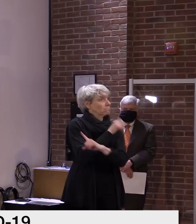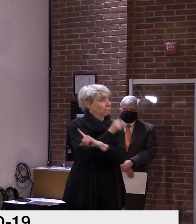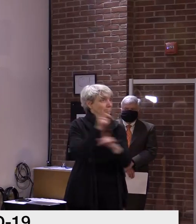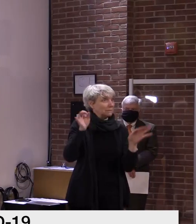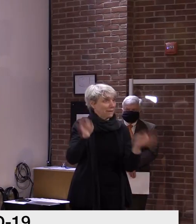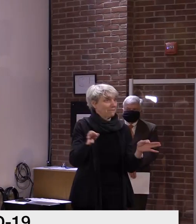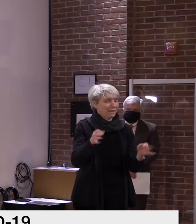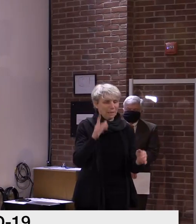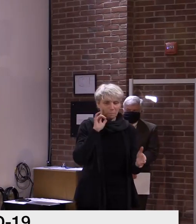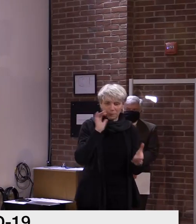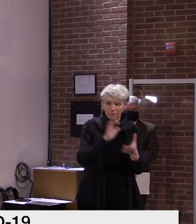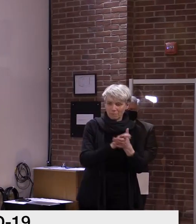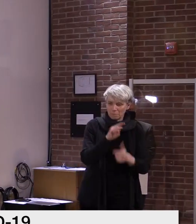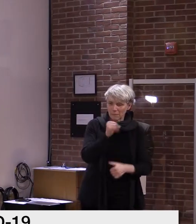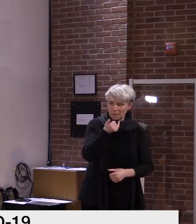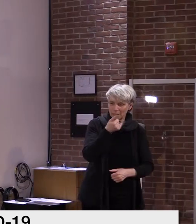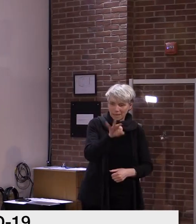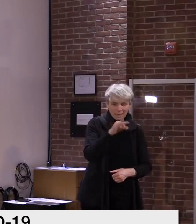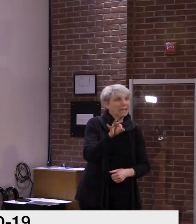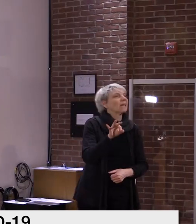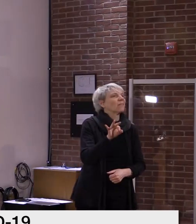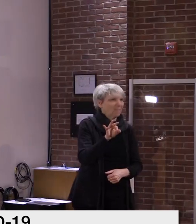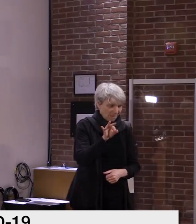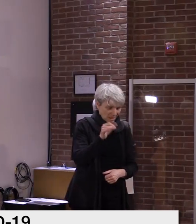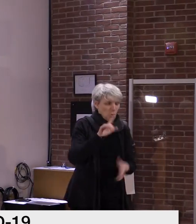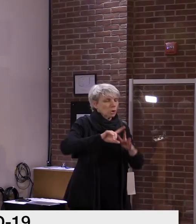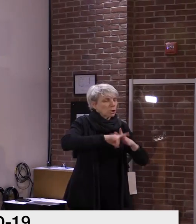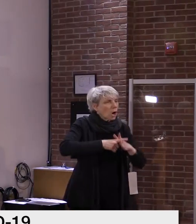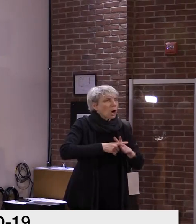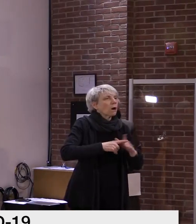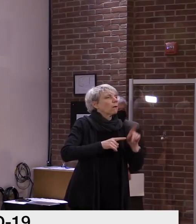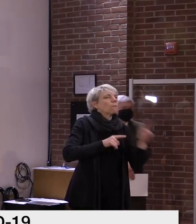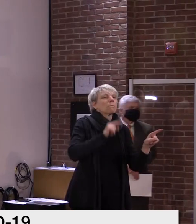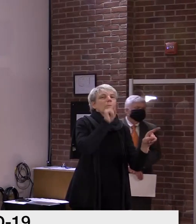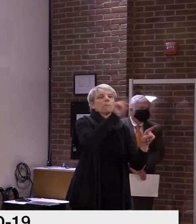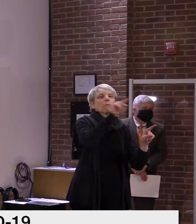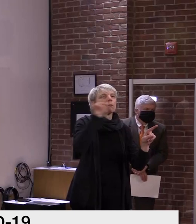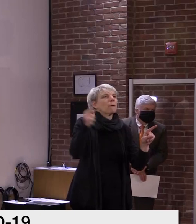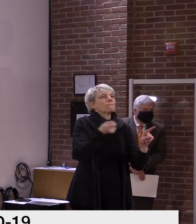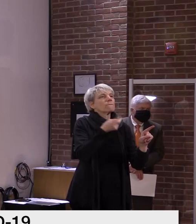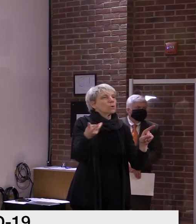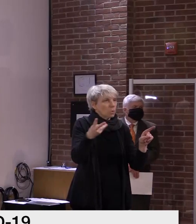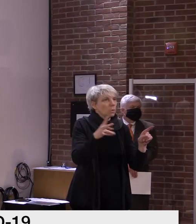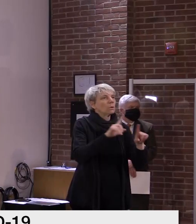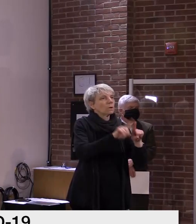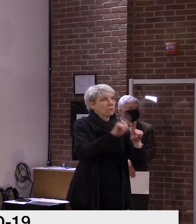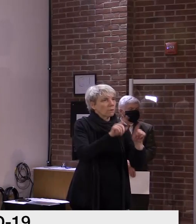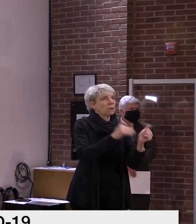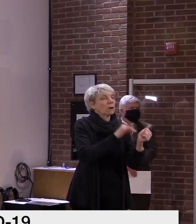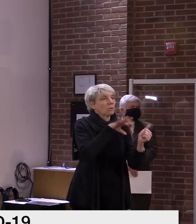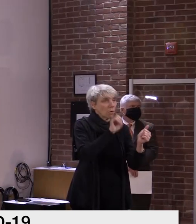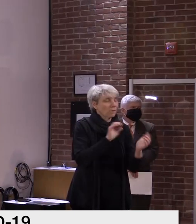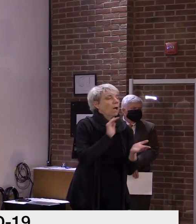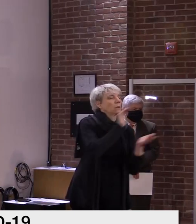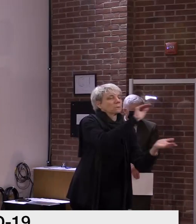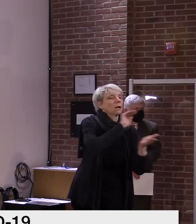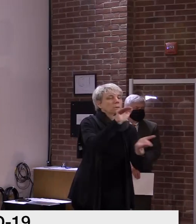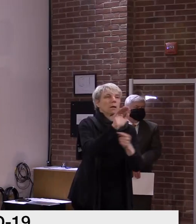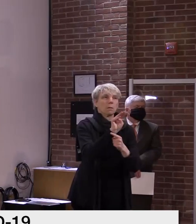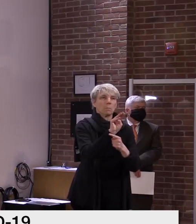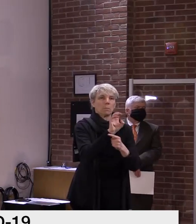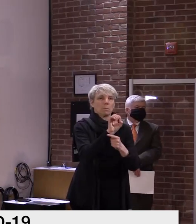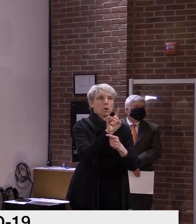day that there will be a select number of sites getting some Moderna vaccine to utilize